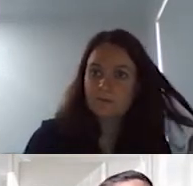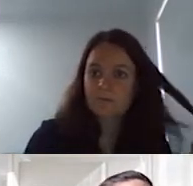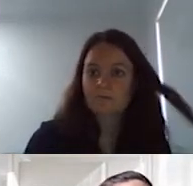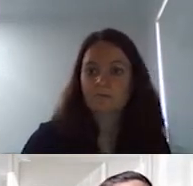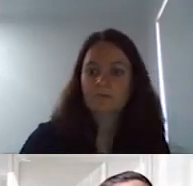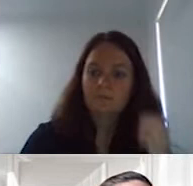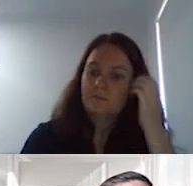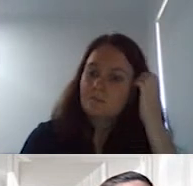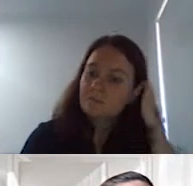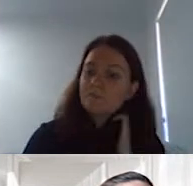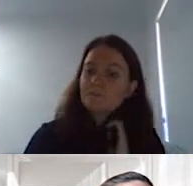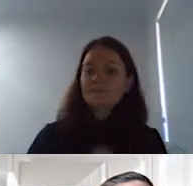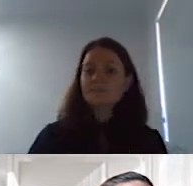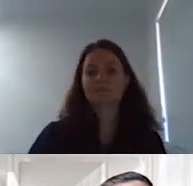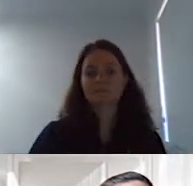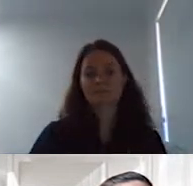Okay.